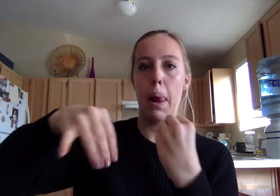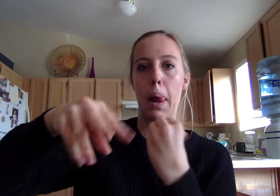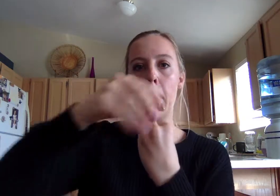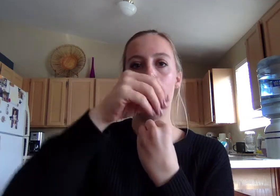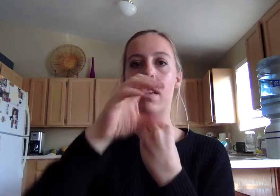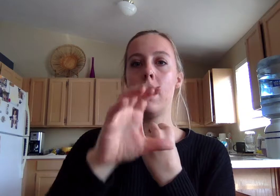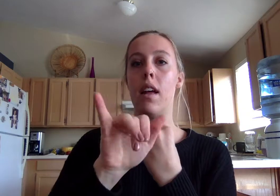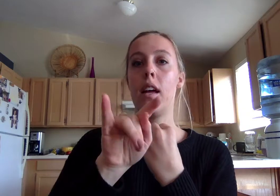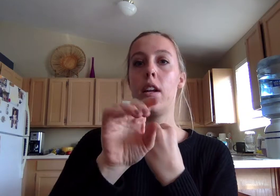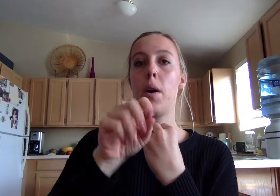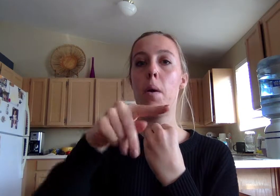substance.